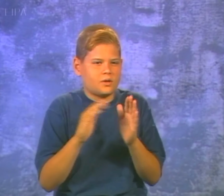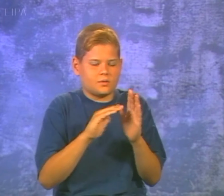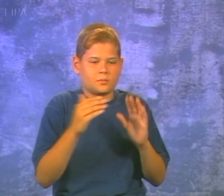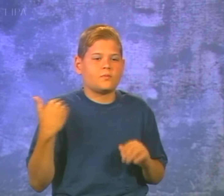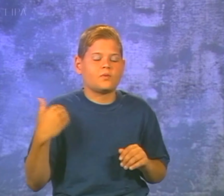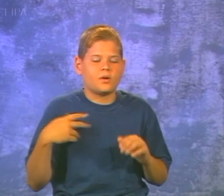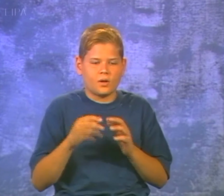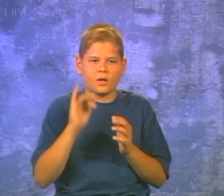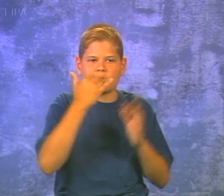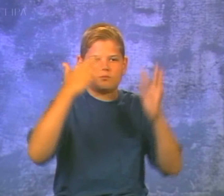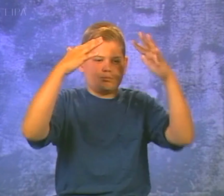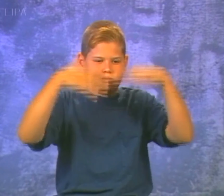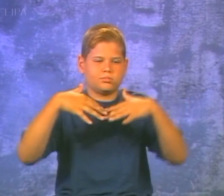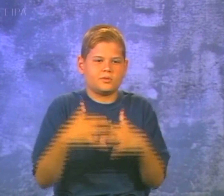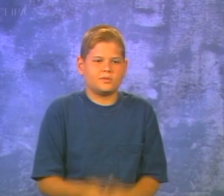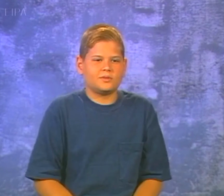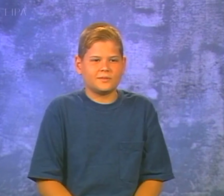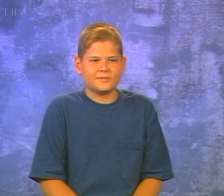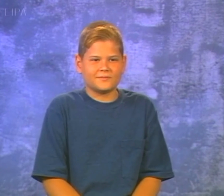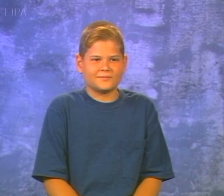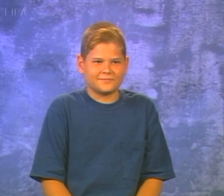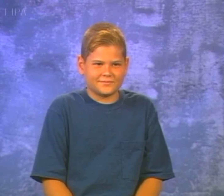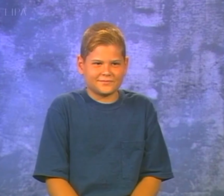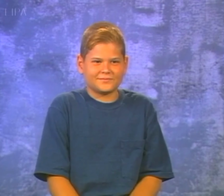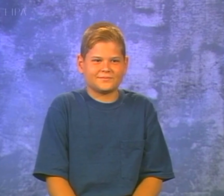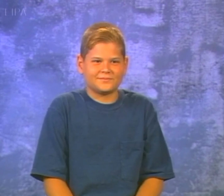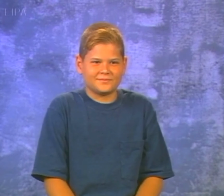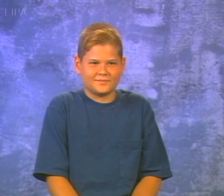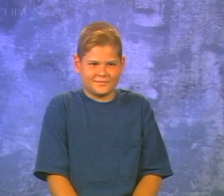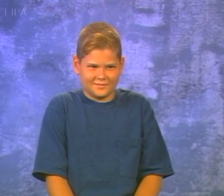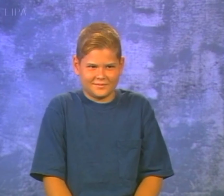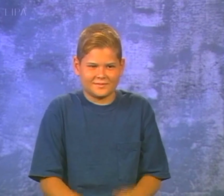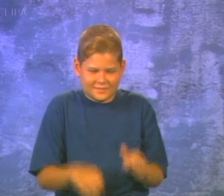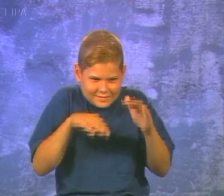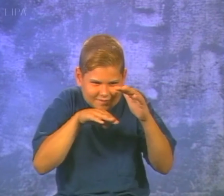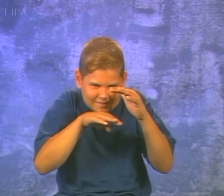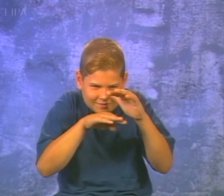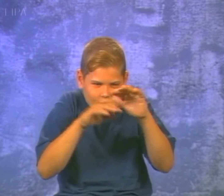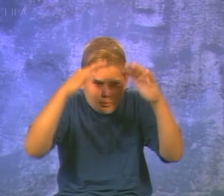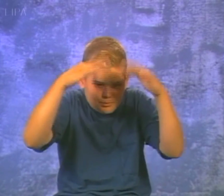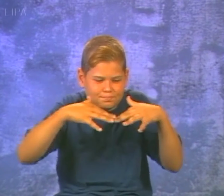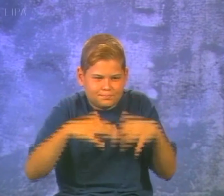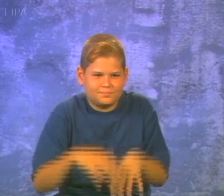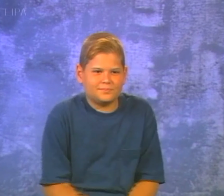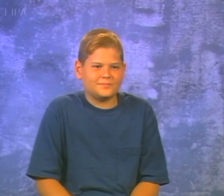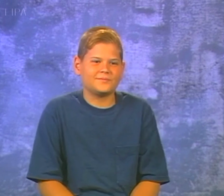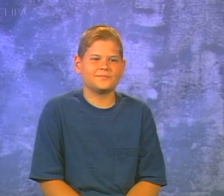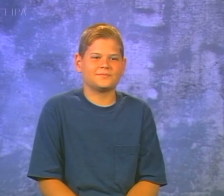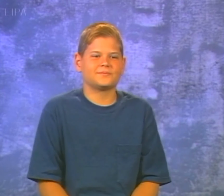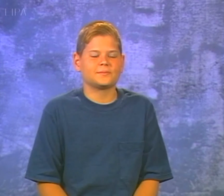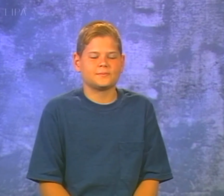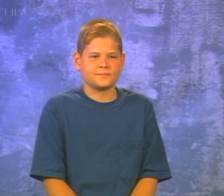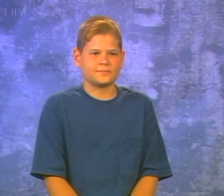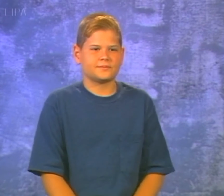I like to build, like, the small tunnel type thing called an igloo. It's really cool because you can go up inside of it,